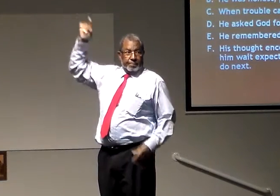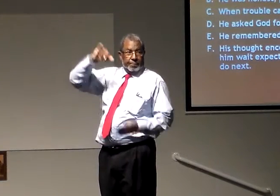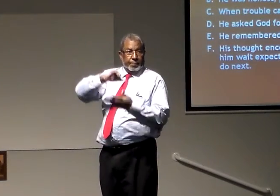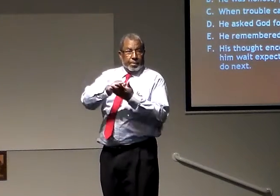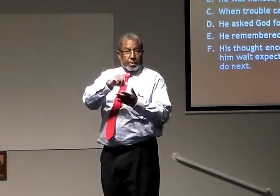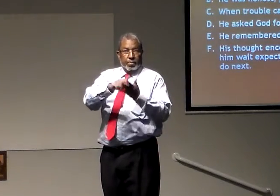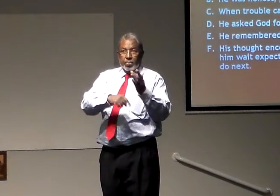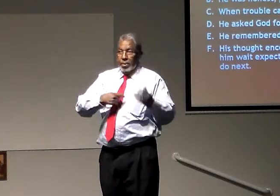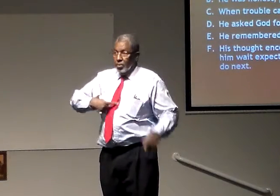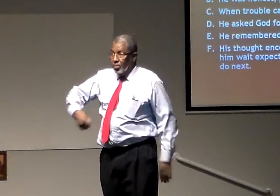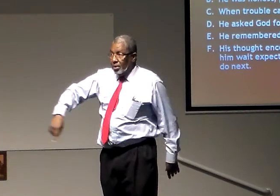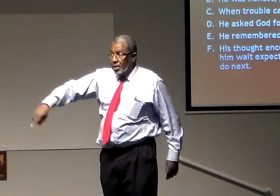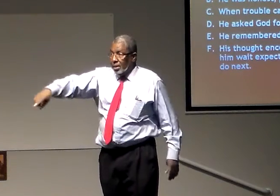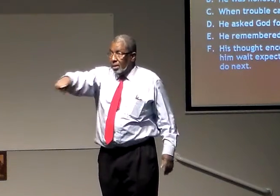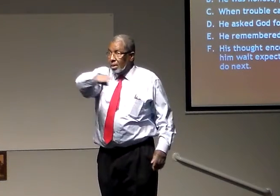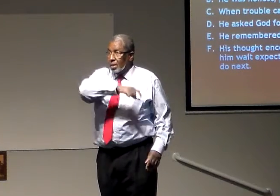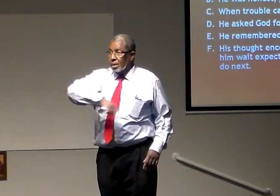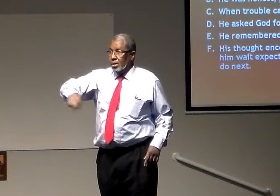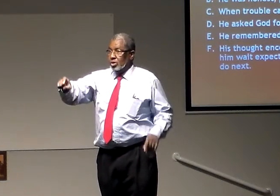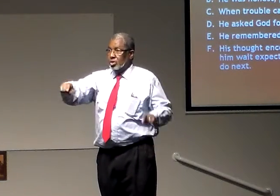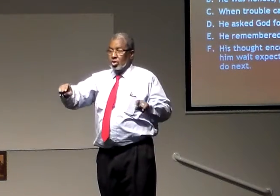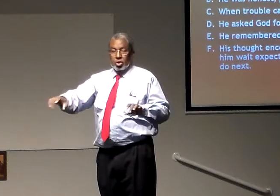He always asked God for help.